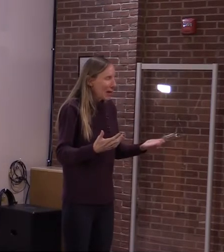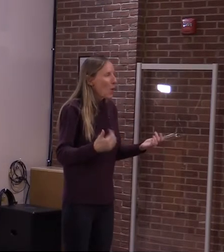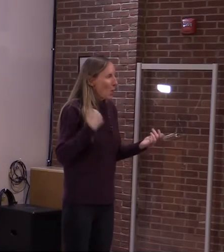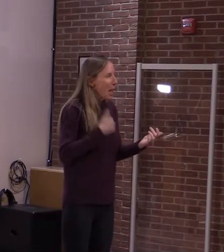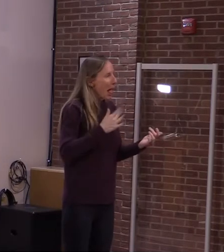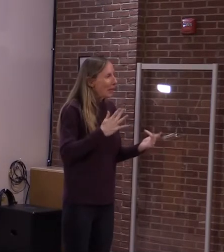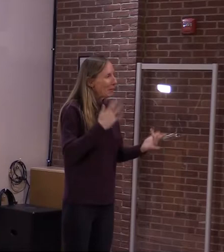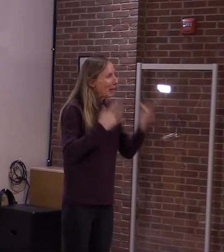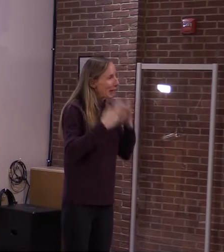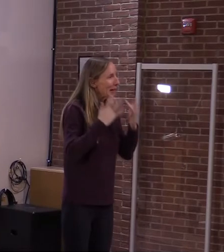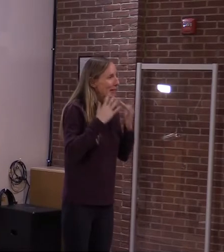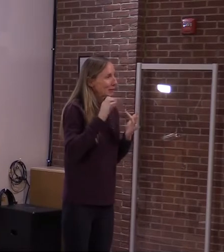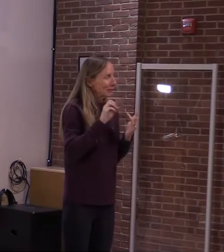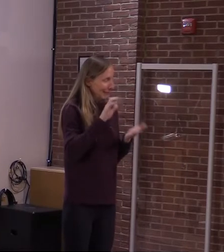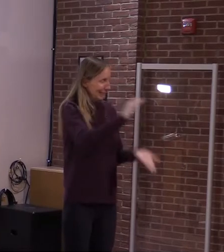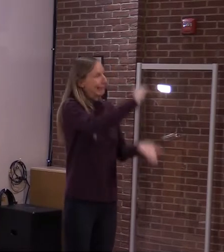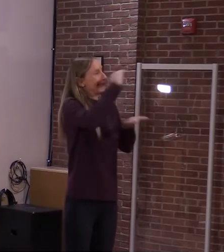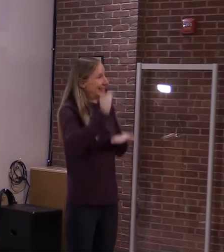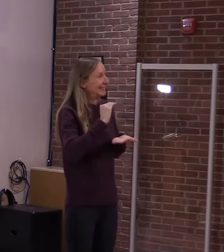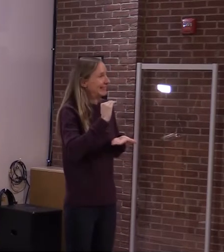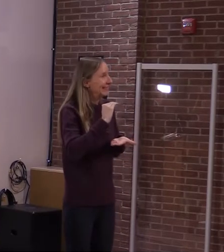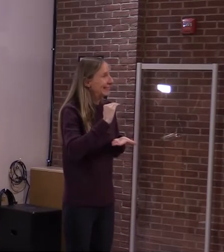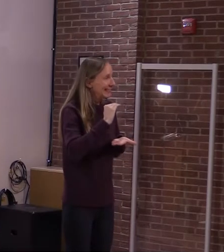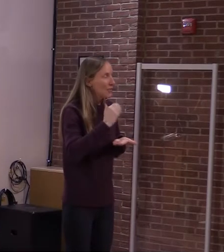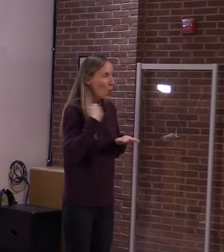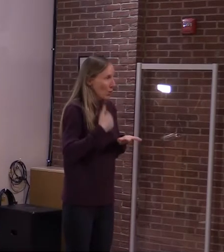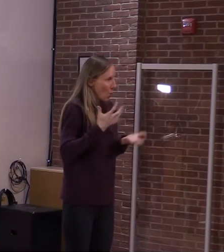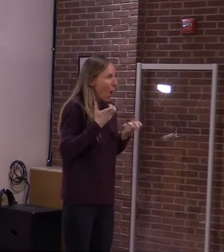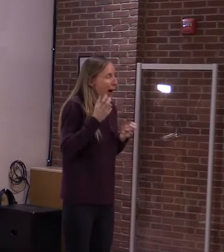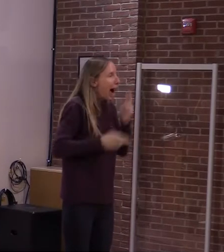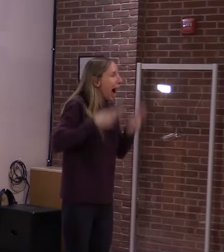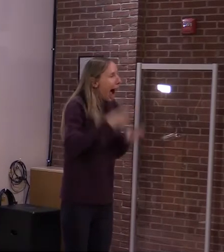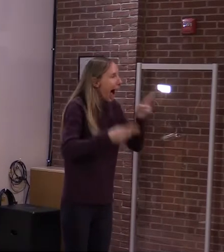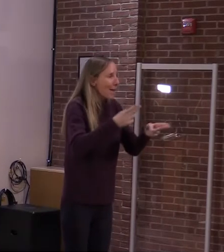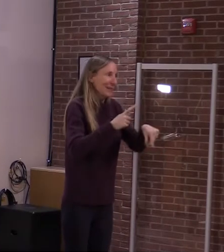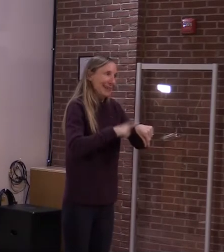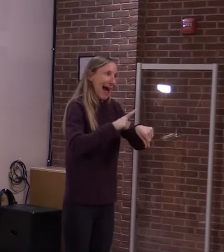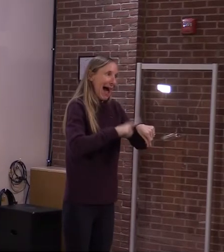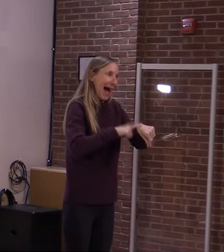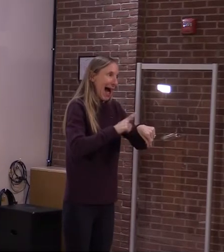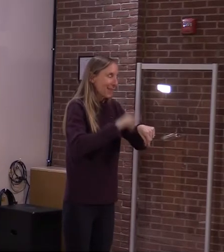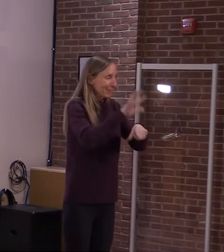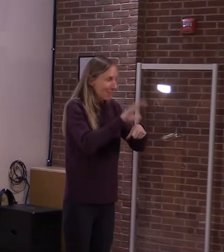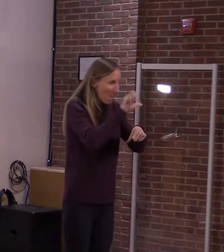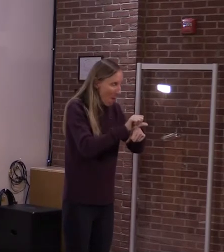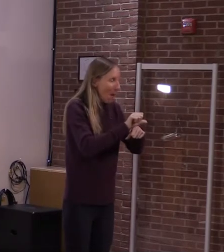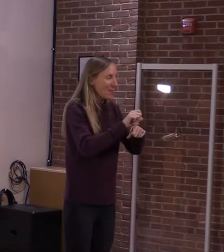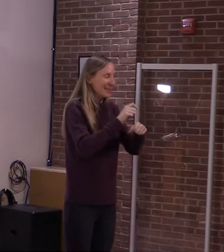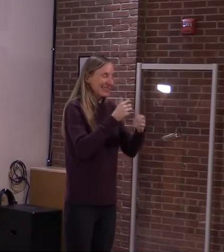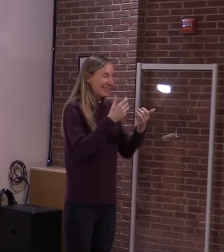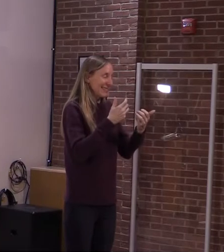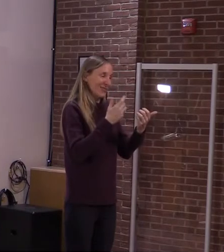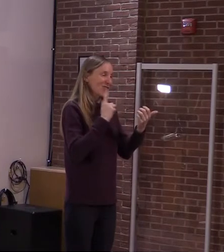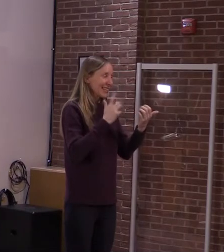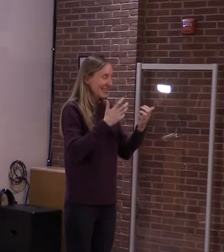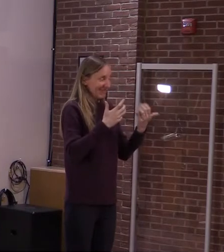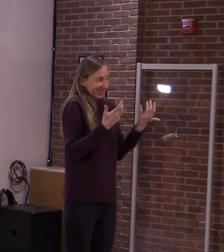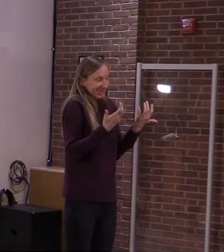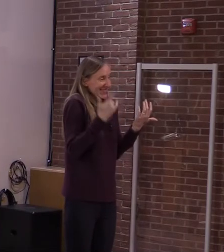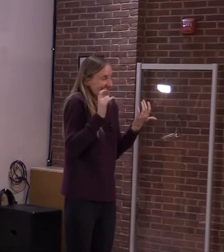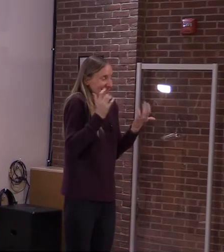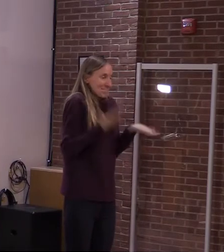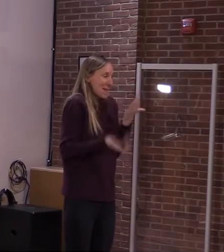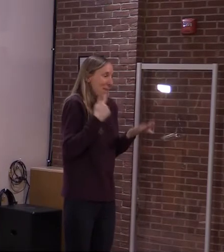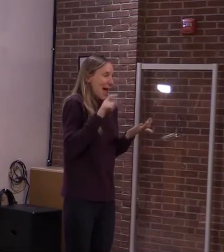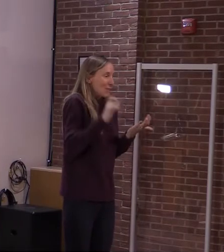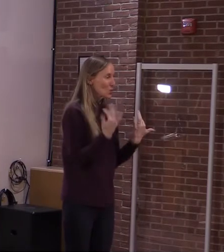in the arms of those who are willing in as quick as we'd like. It's just a just a math problem. We don't